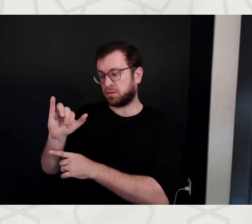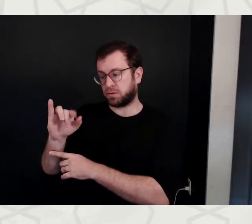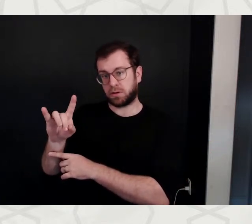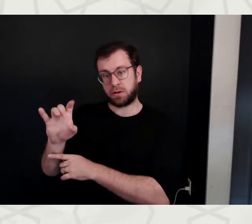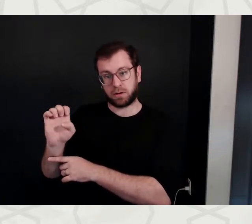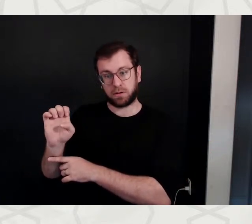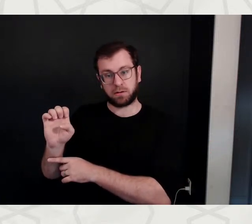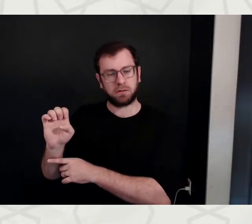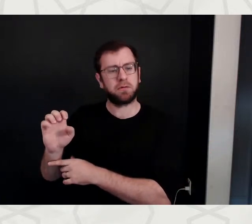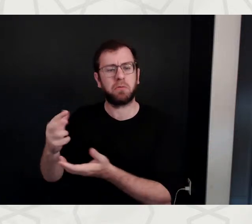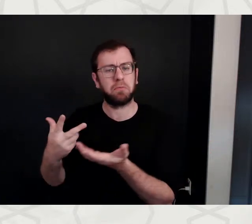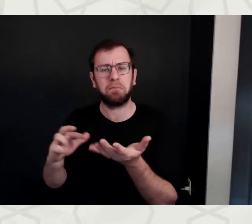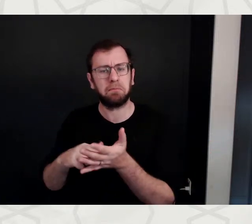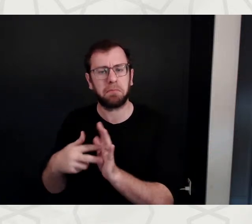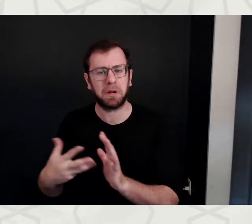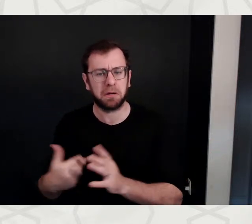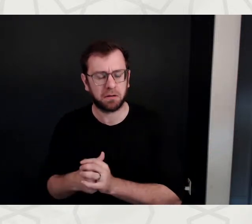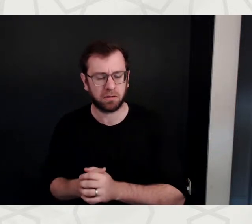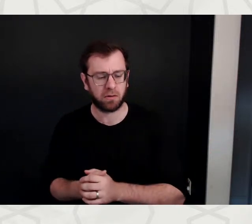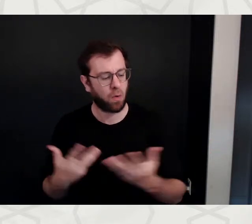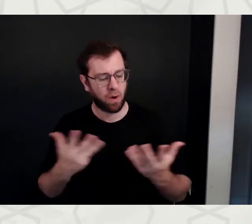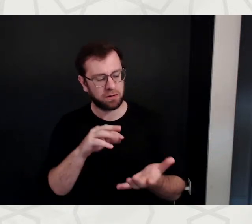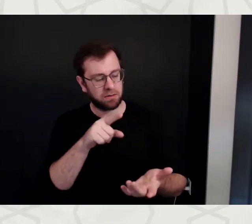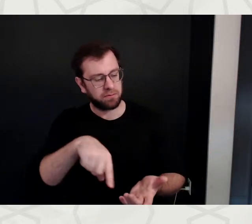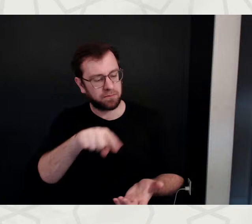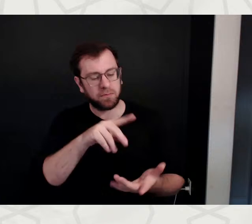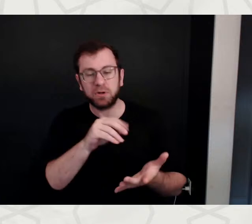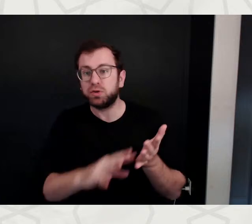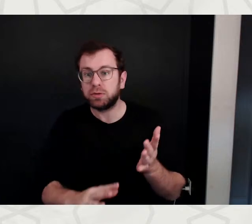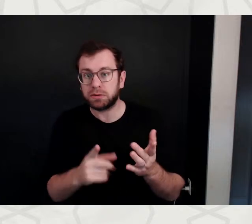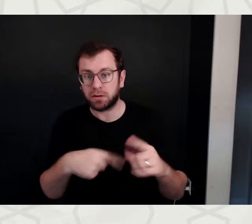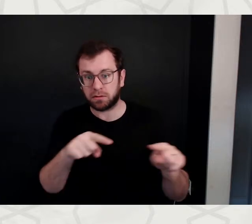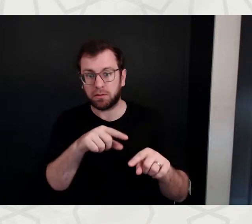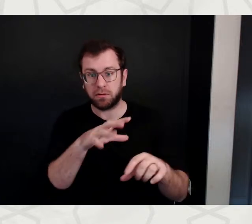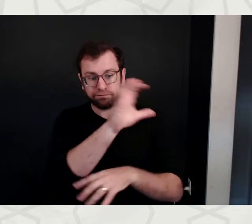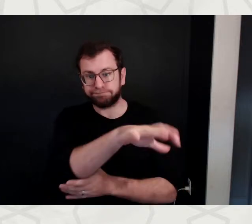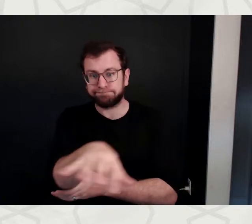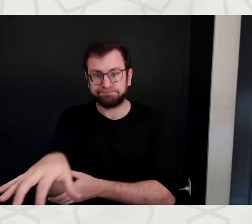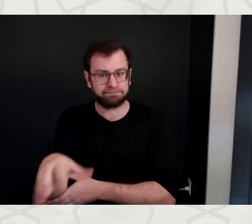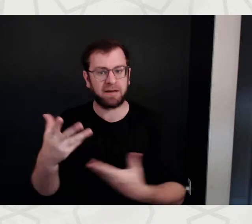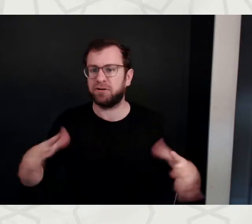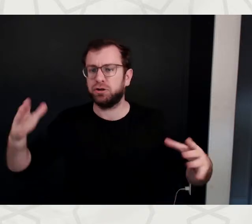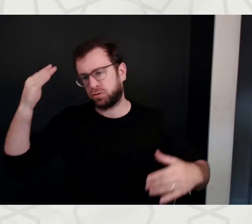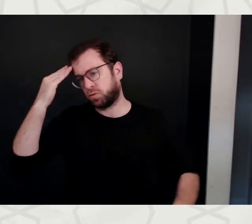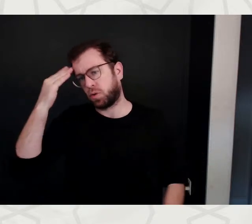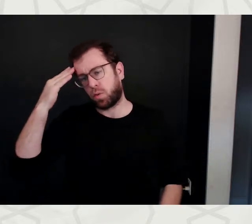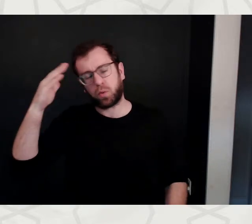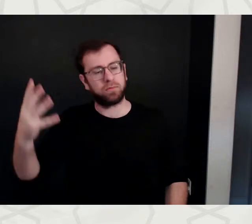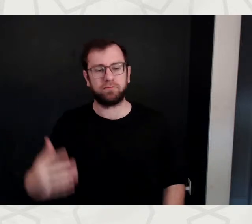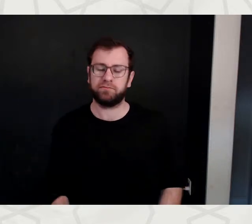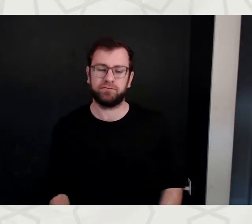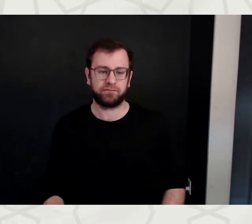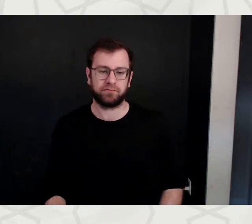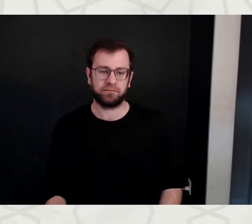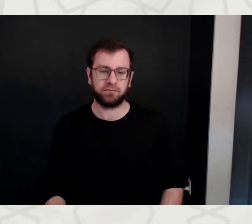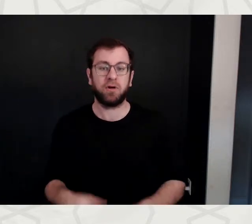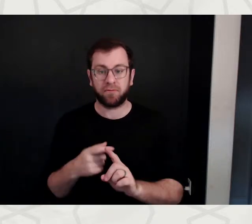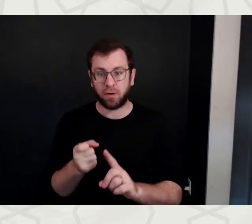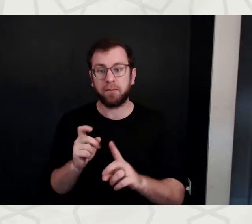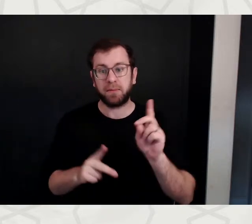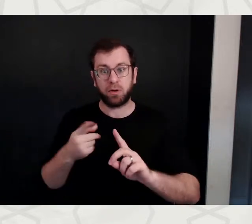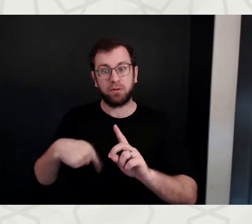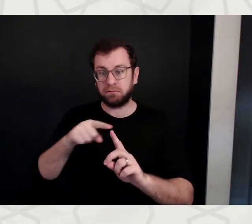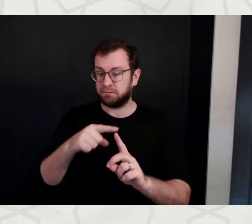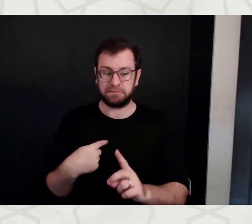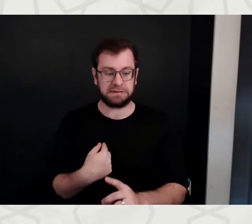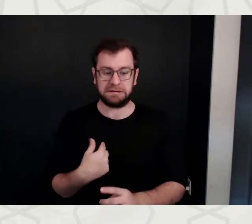the students on campus? It was already known by historians. It was already known by people who had